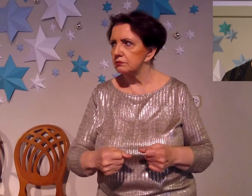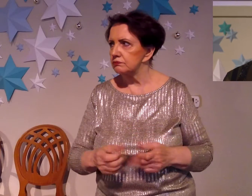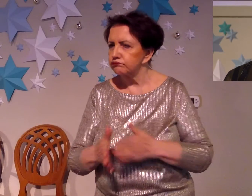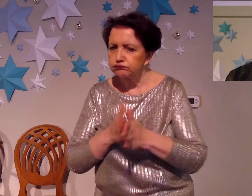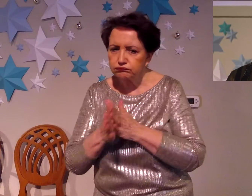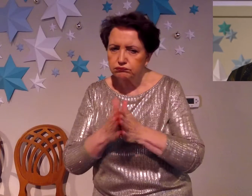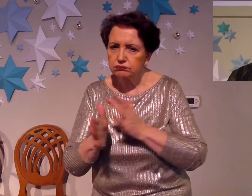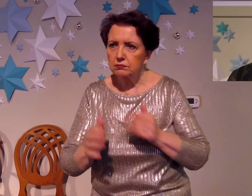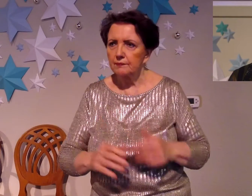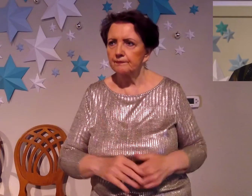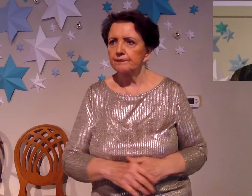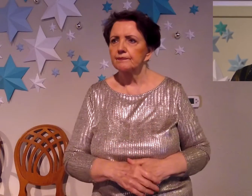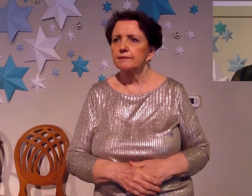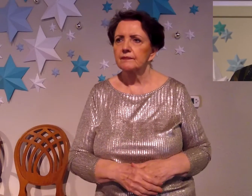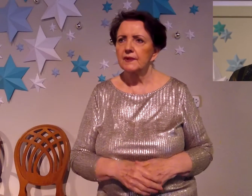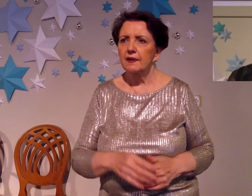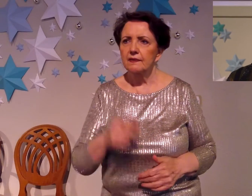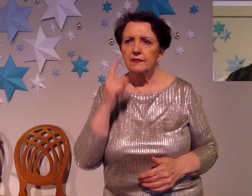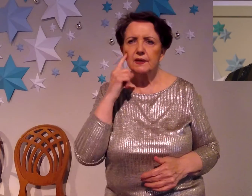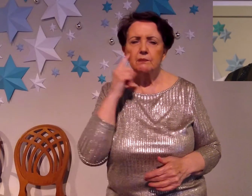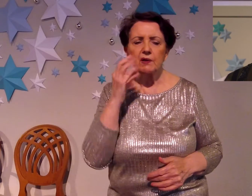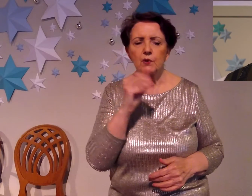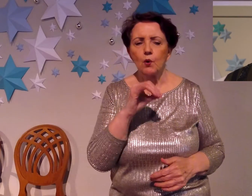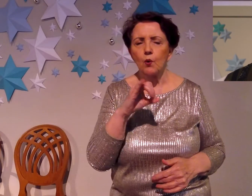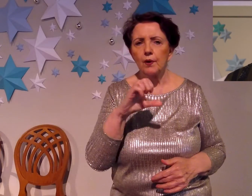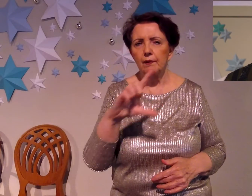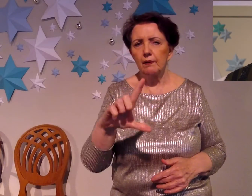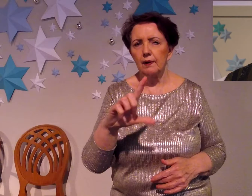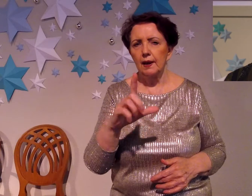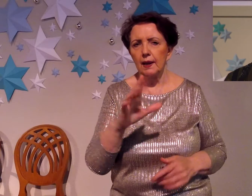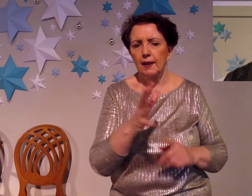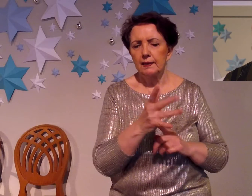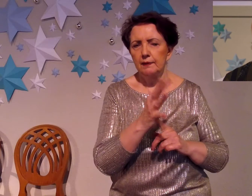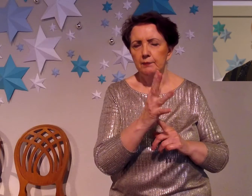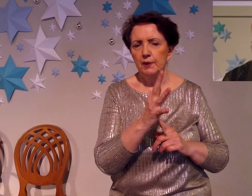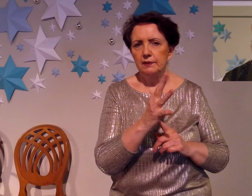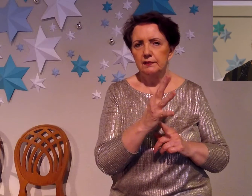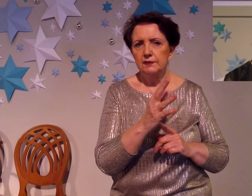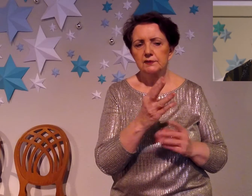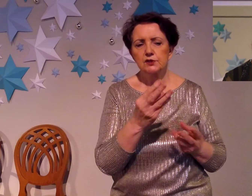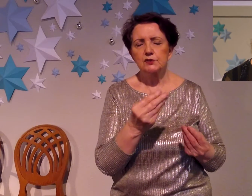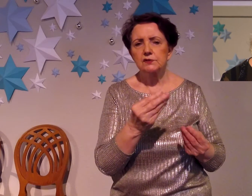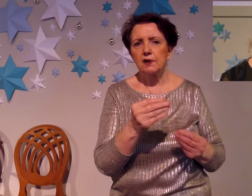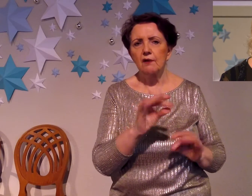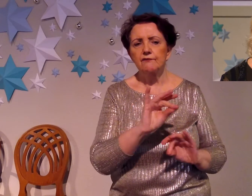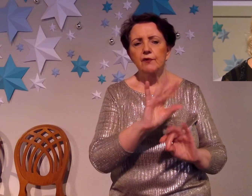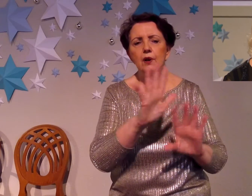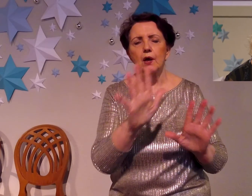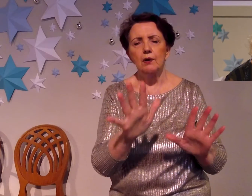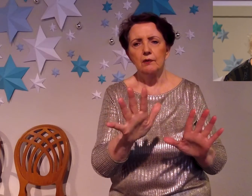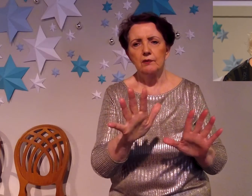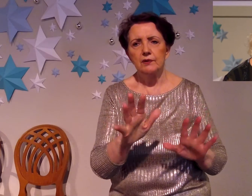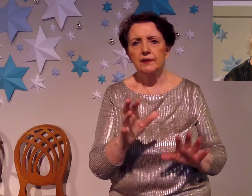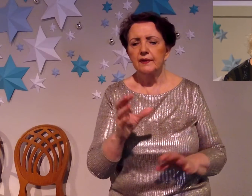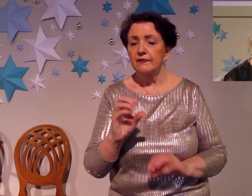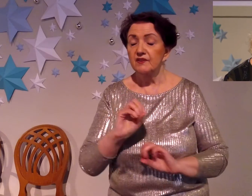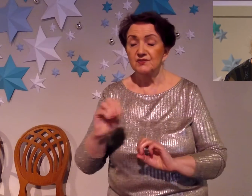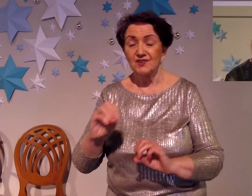You know, I think about that oil lamp and it's a soft glow. There is nothing soft or glowing about a bonfire,